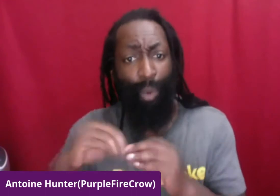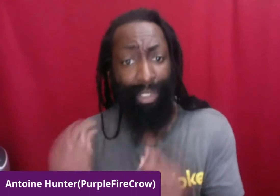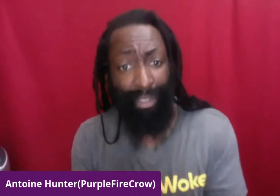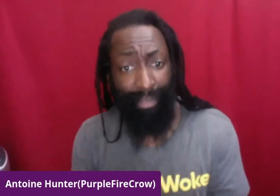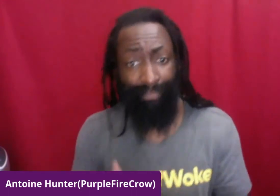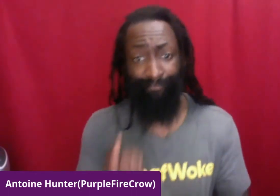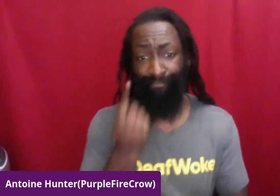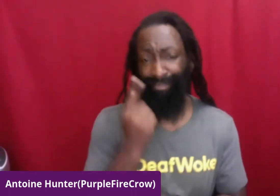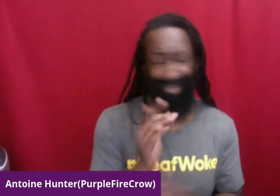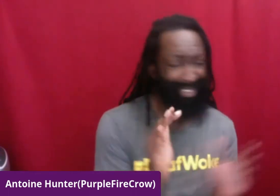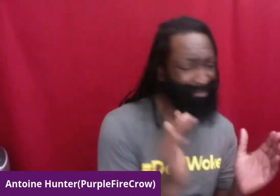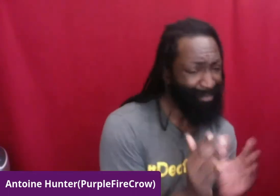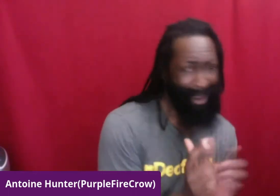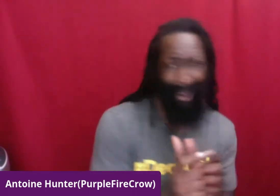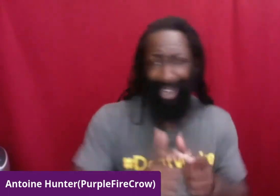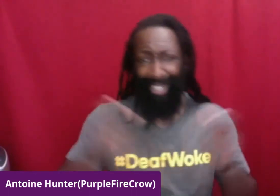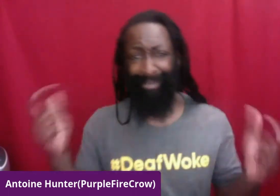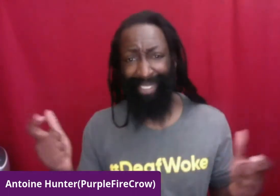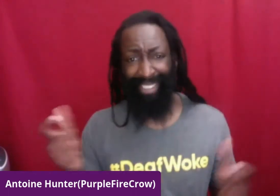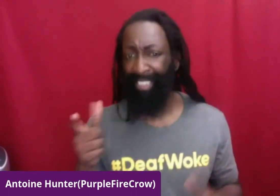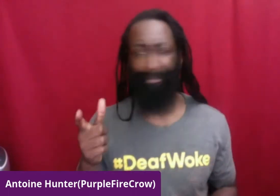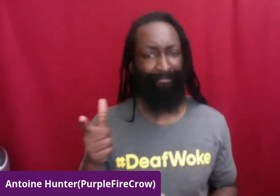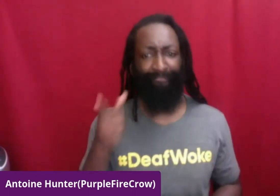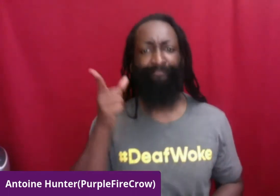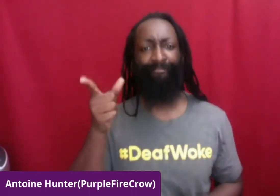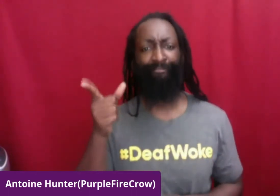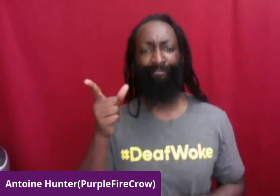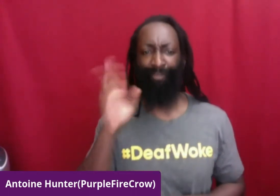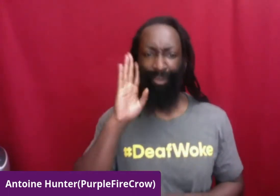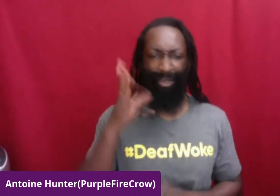advised organizations on administrative